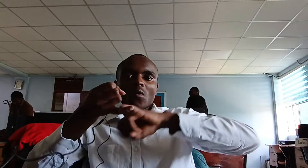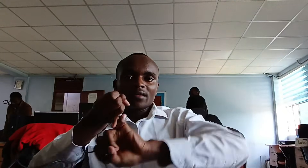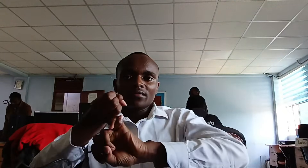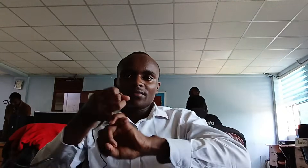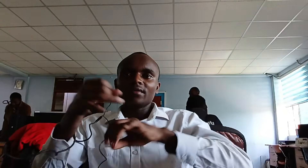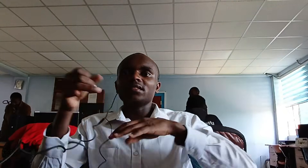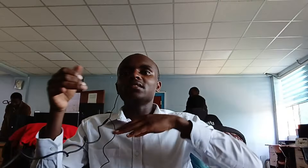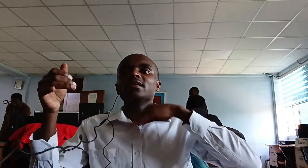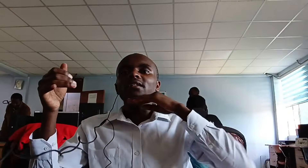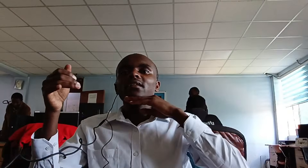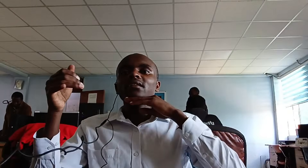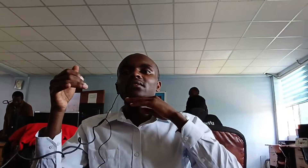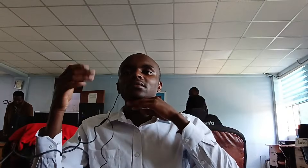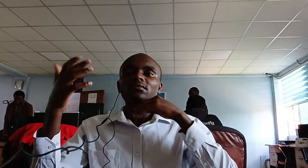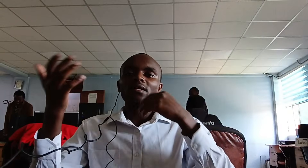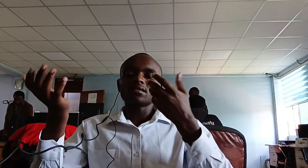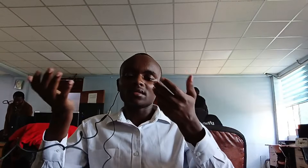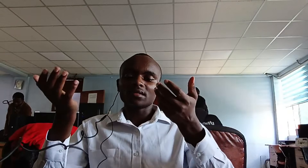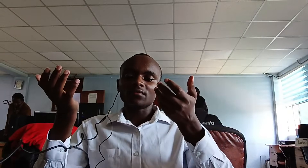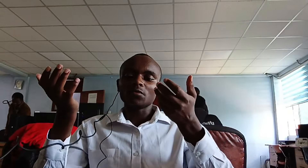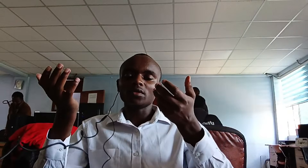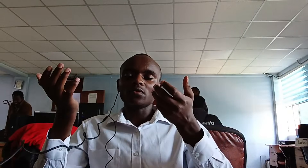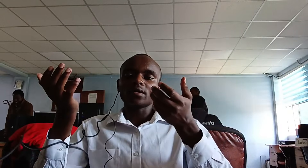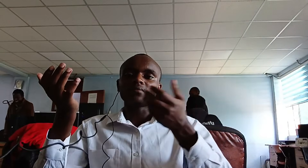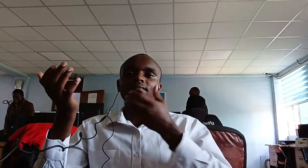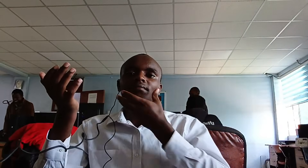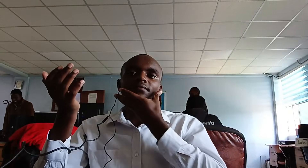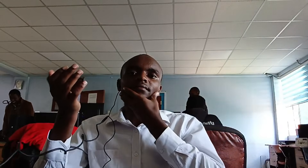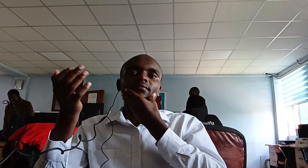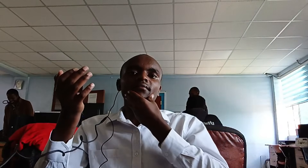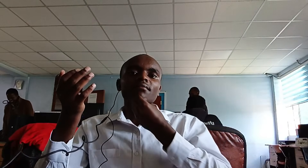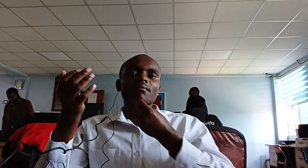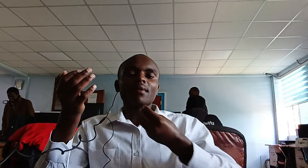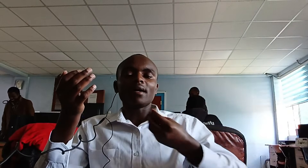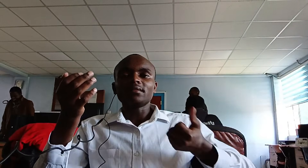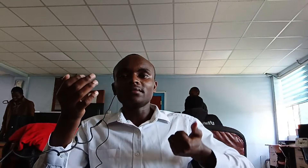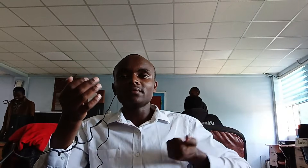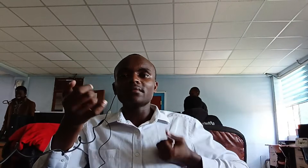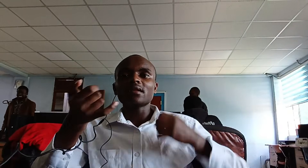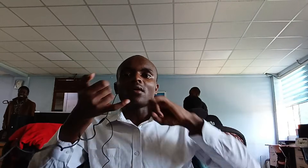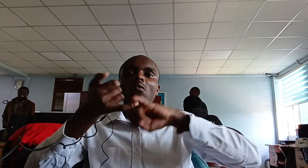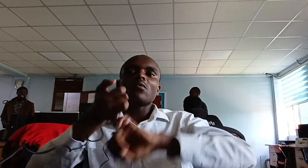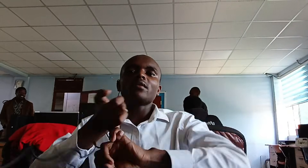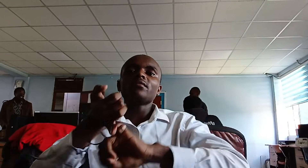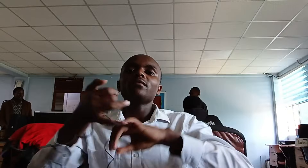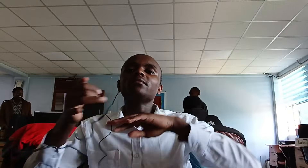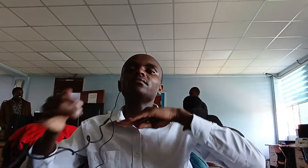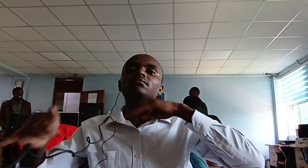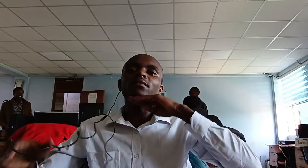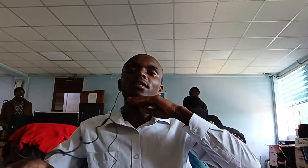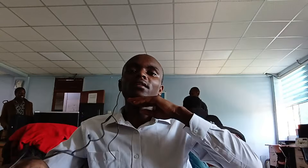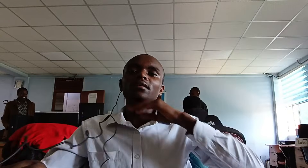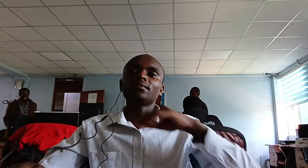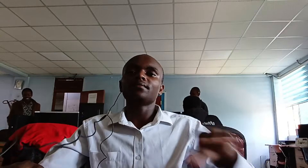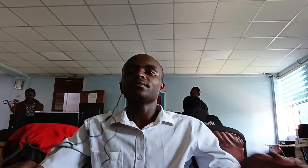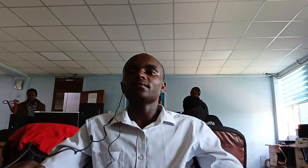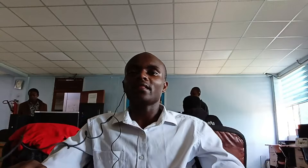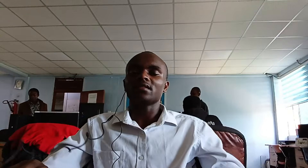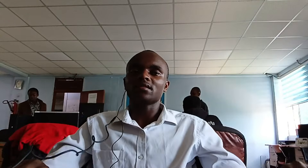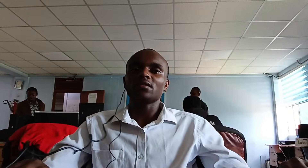wife is dead. So that's the sign for widower. Man, wife, dead. That's the sign for